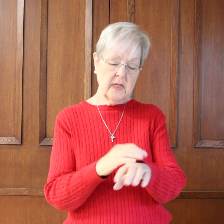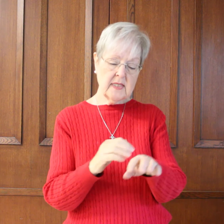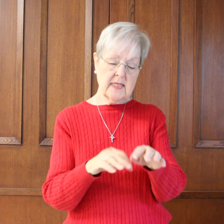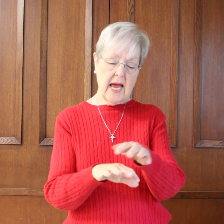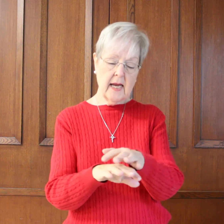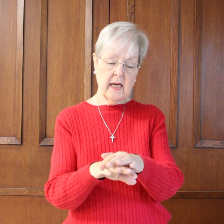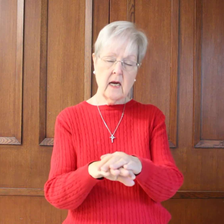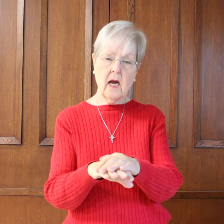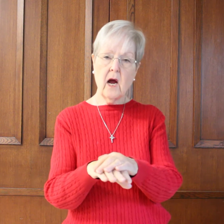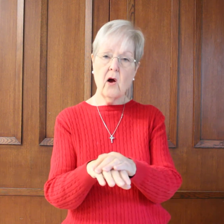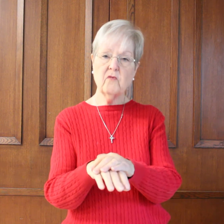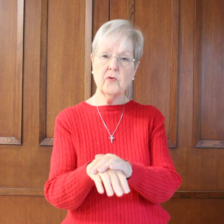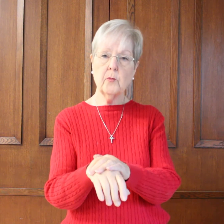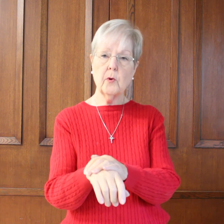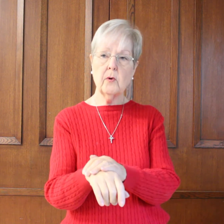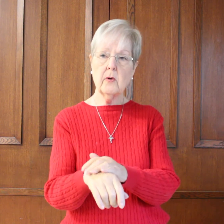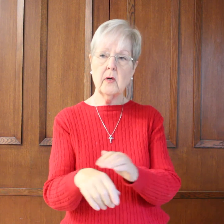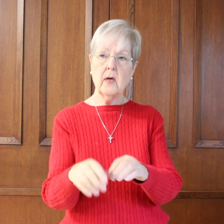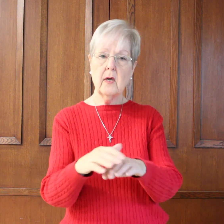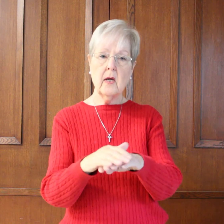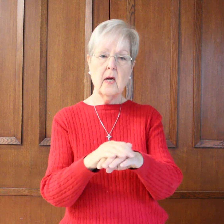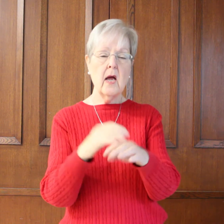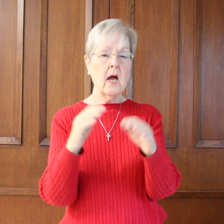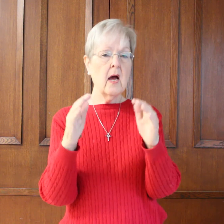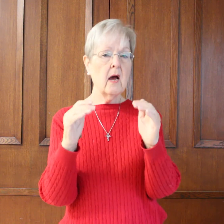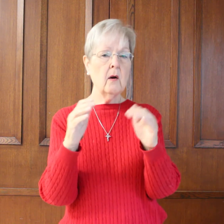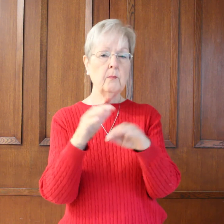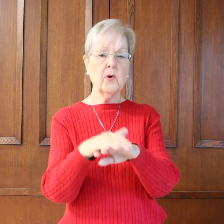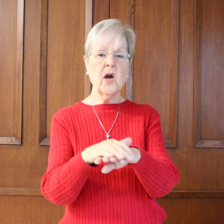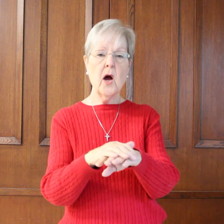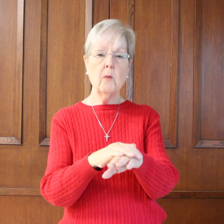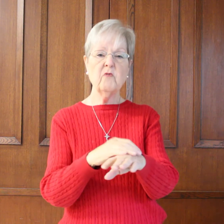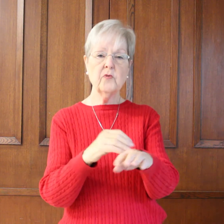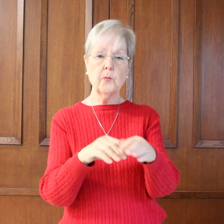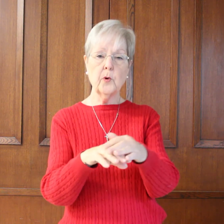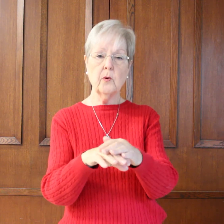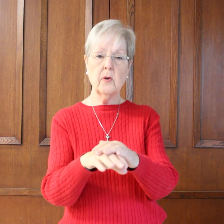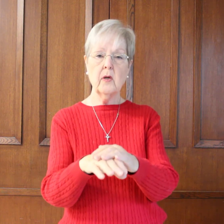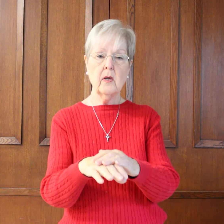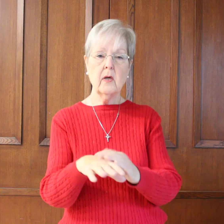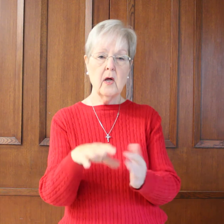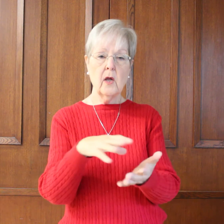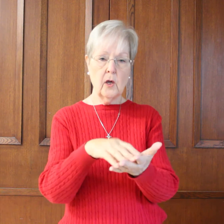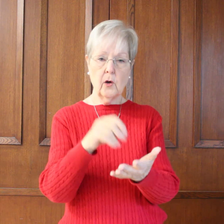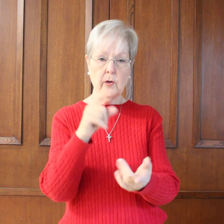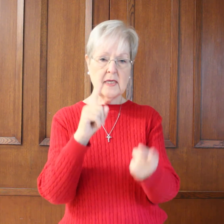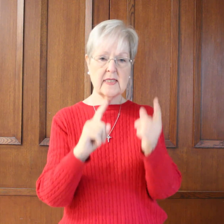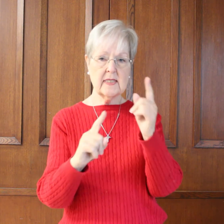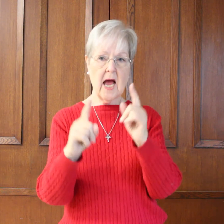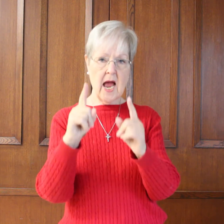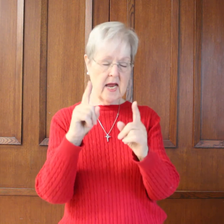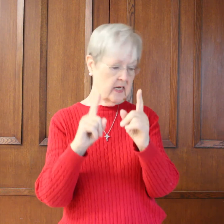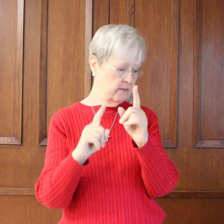Let's add it. Comfortable. I hope you're comfortable learning something.